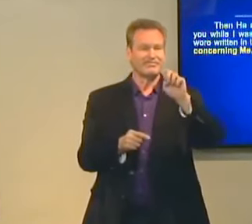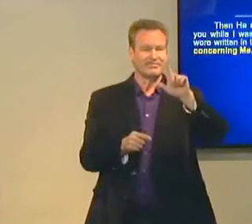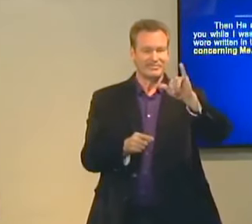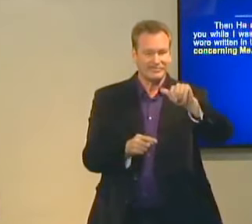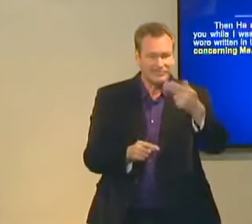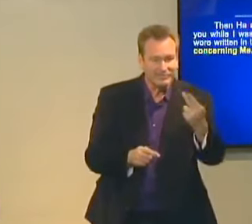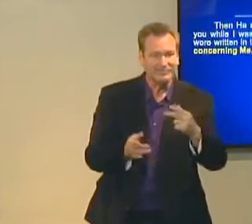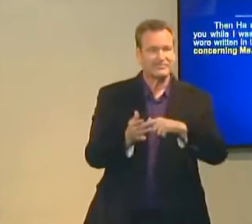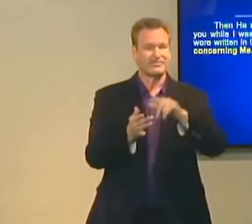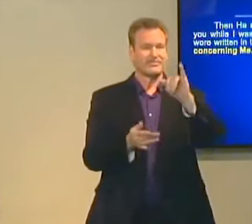Elijah